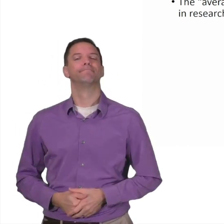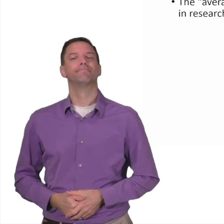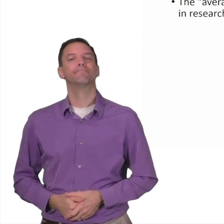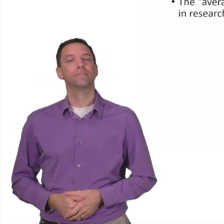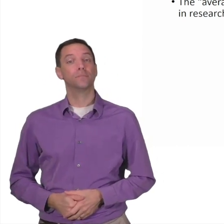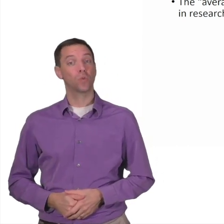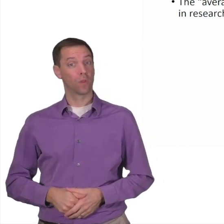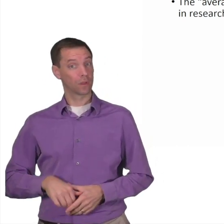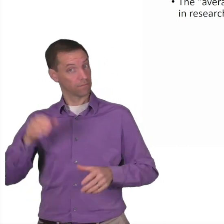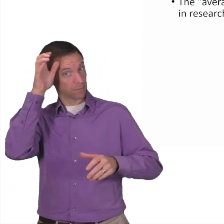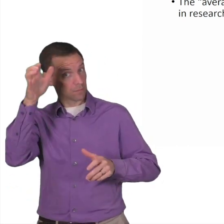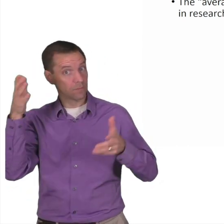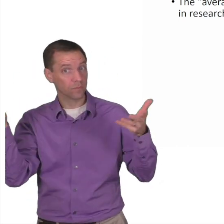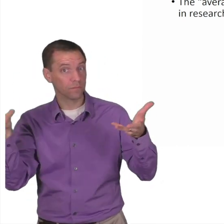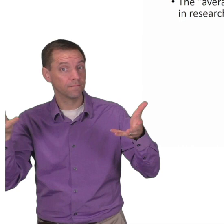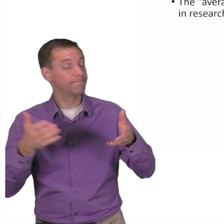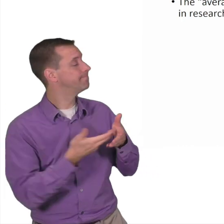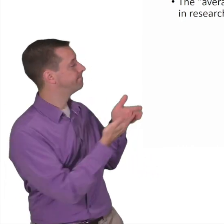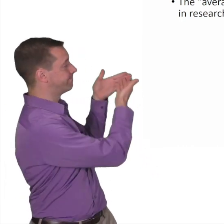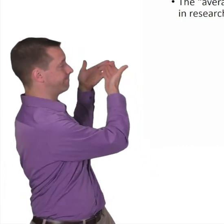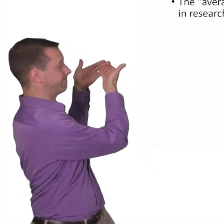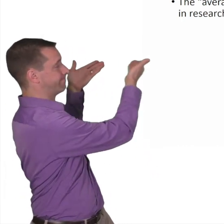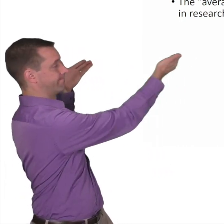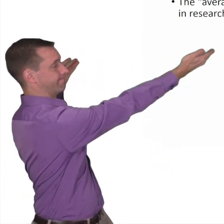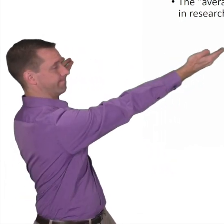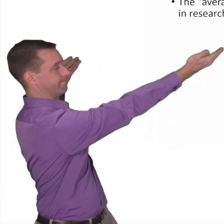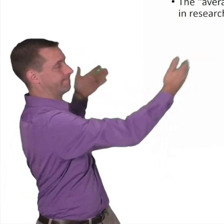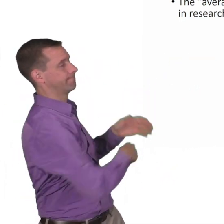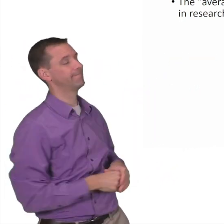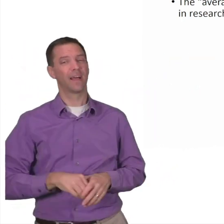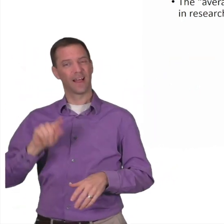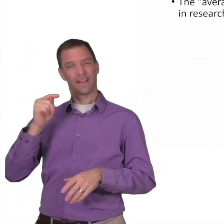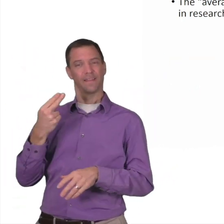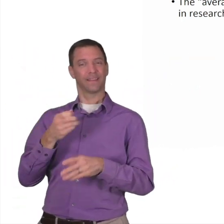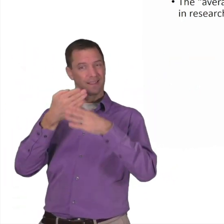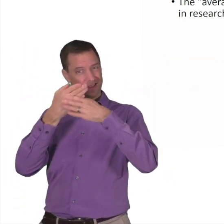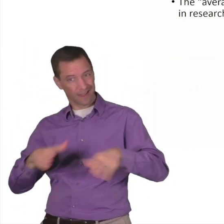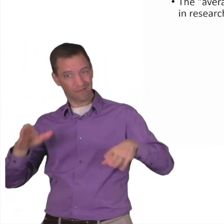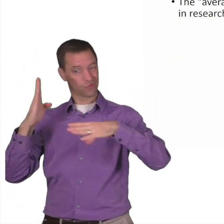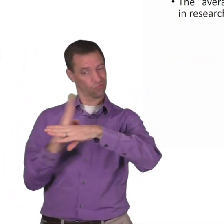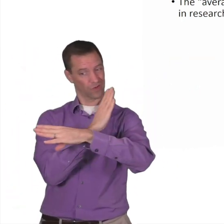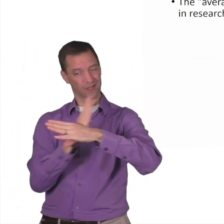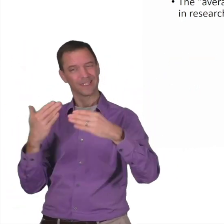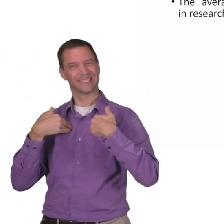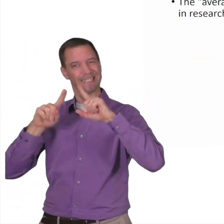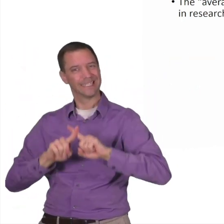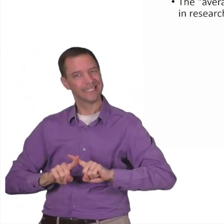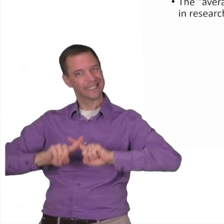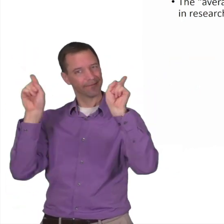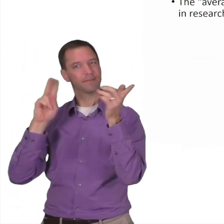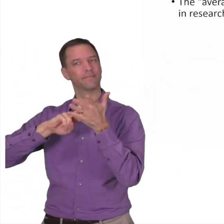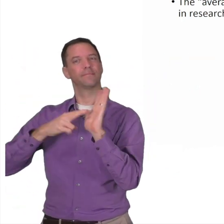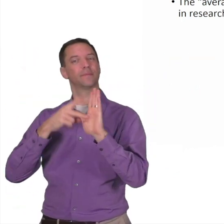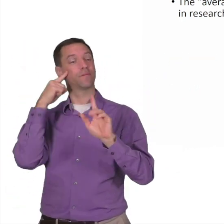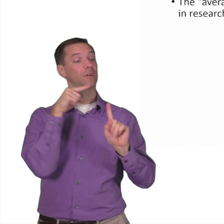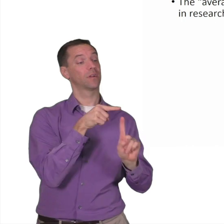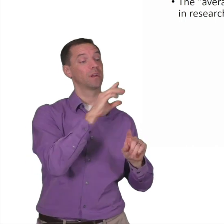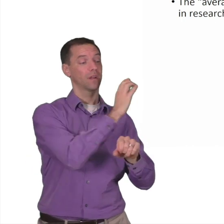little reminder. The concept is this: the average range has a different